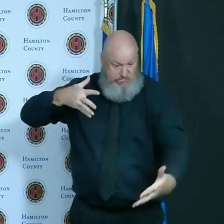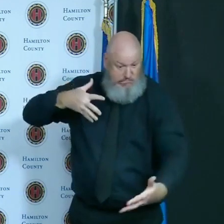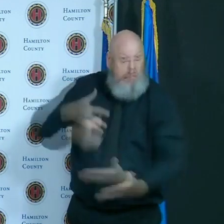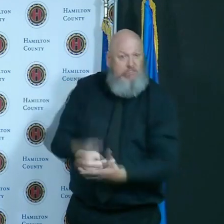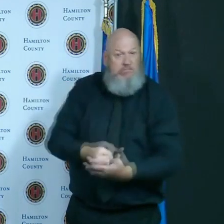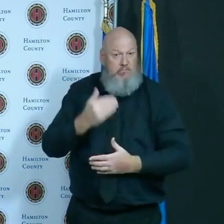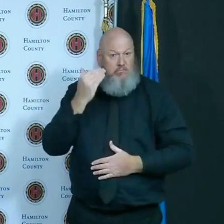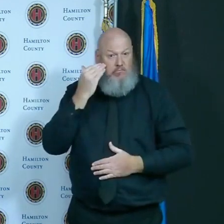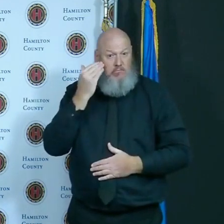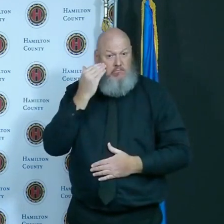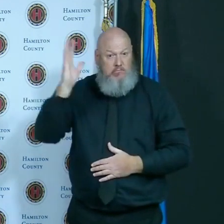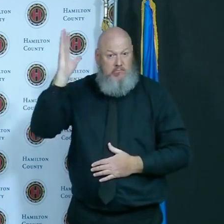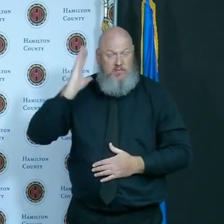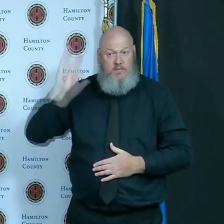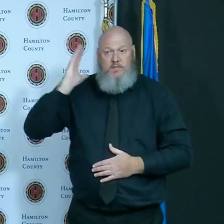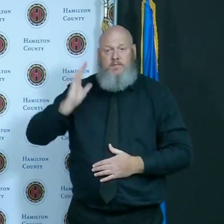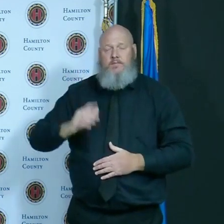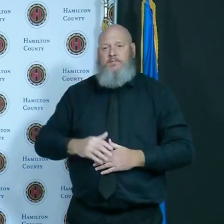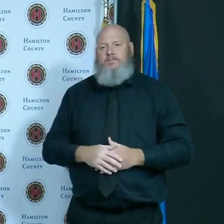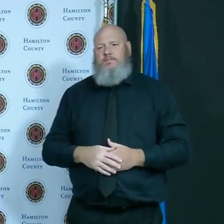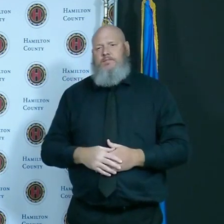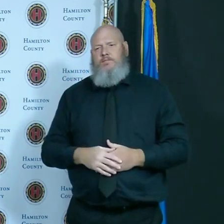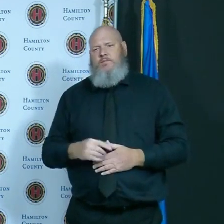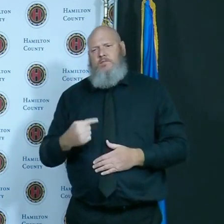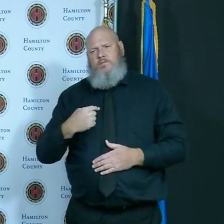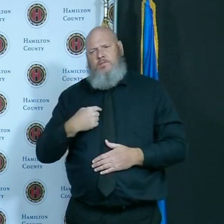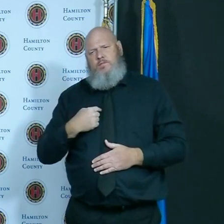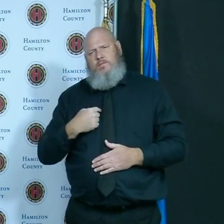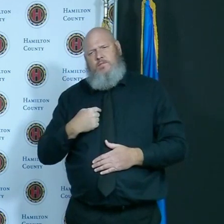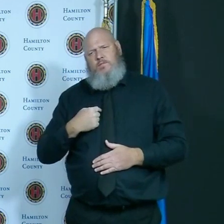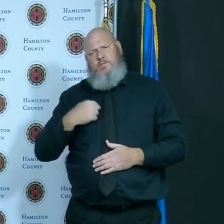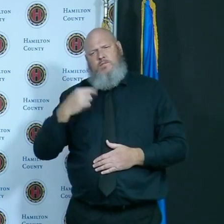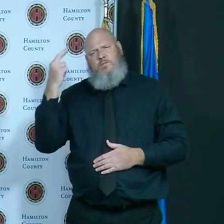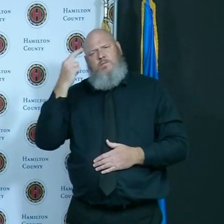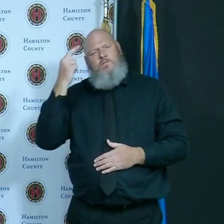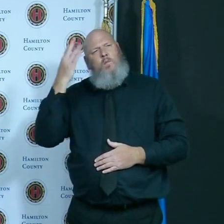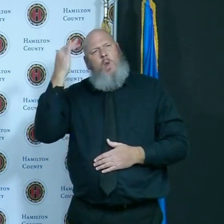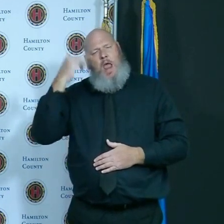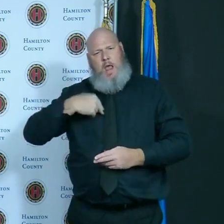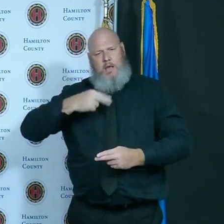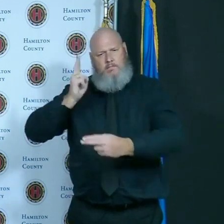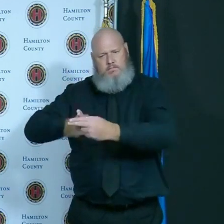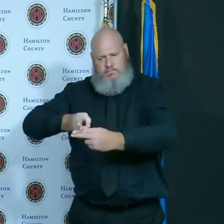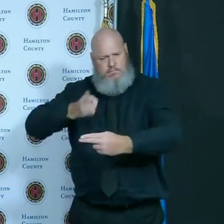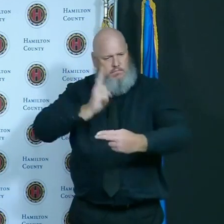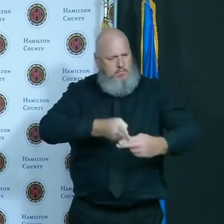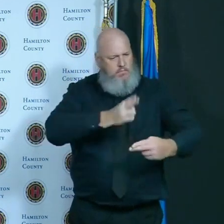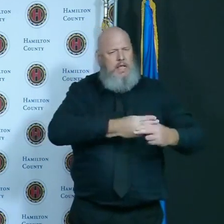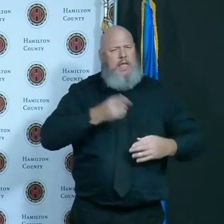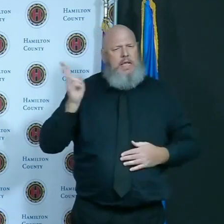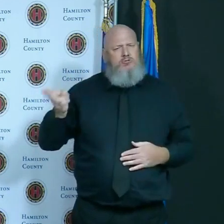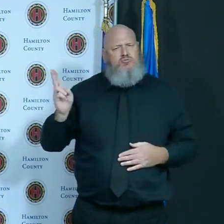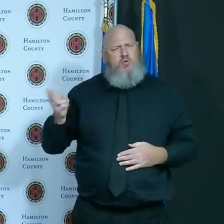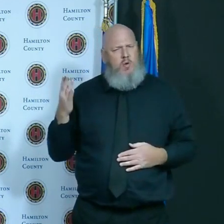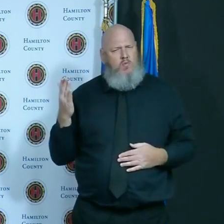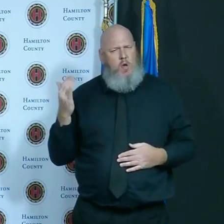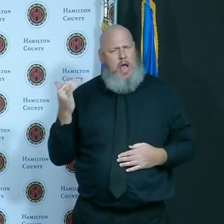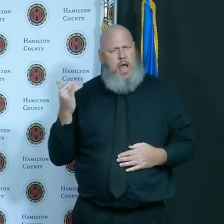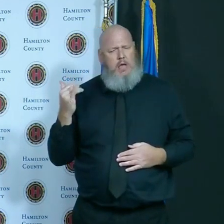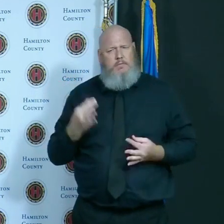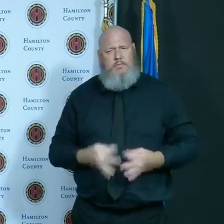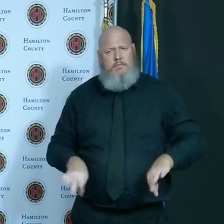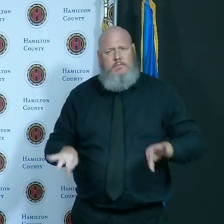I bring these times in history up is to remind you that we, as a people, have always